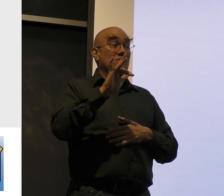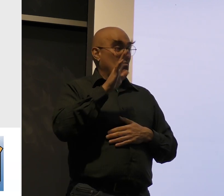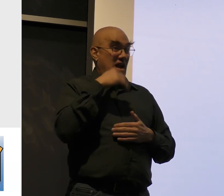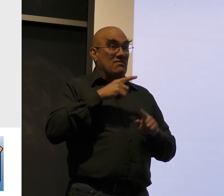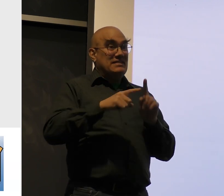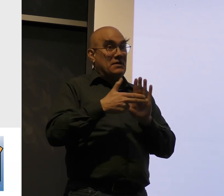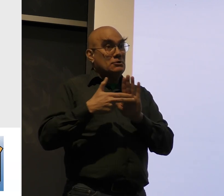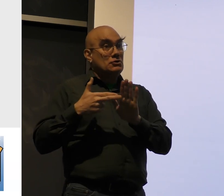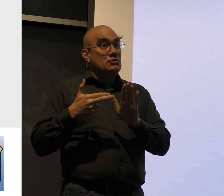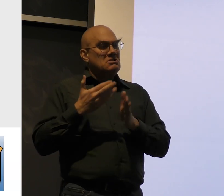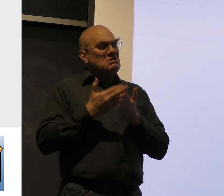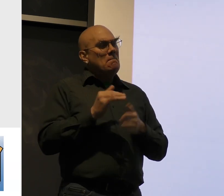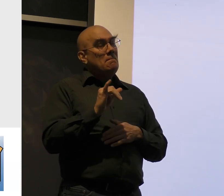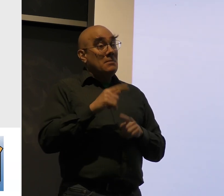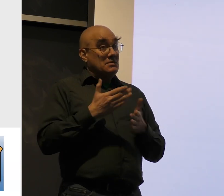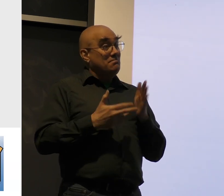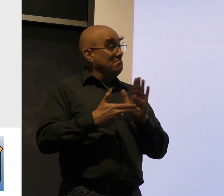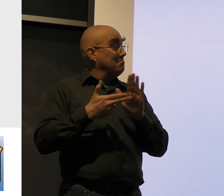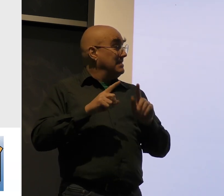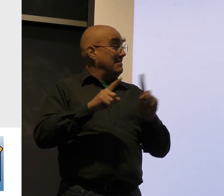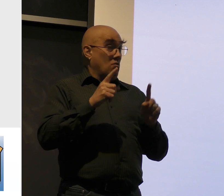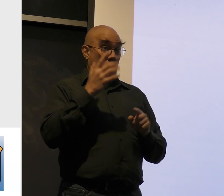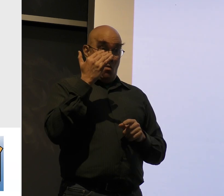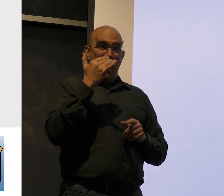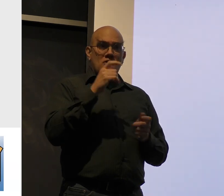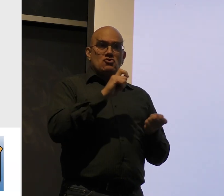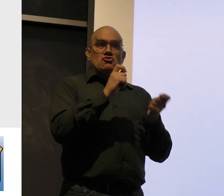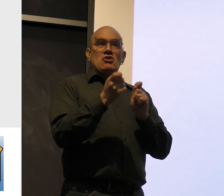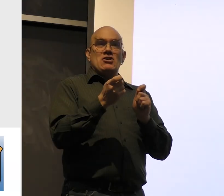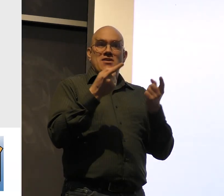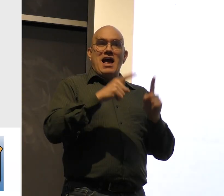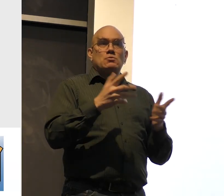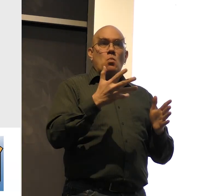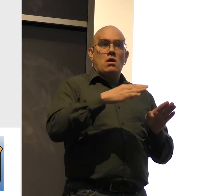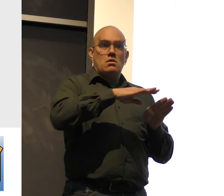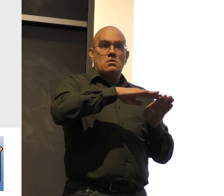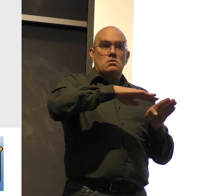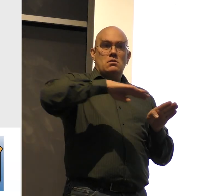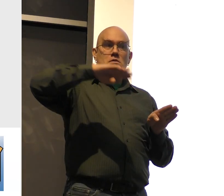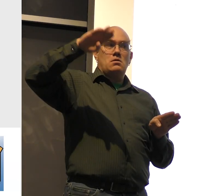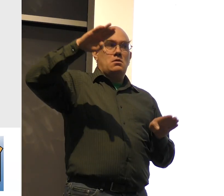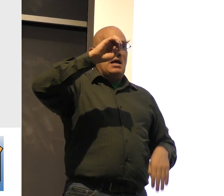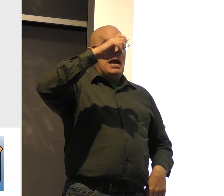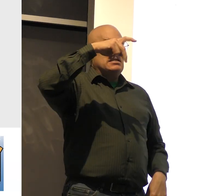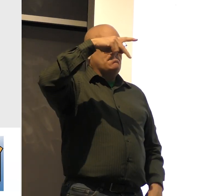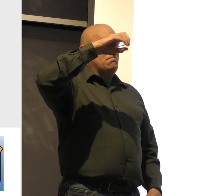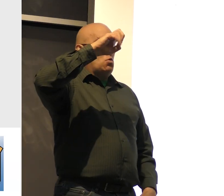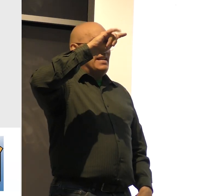of crayons, and today there would be different labels as well because change happens on an arc, and